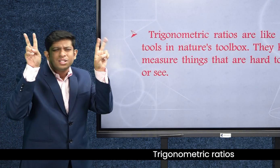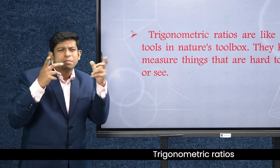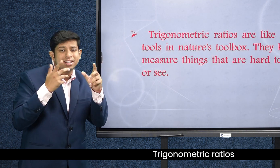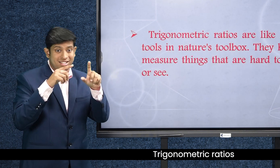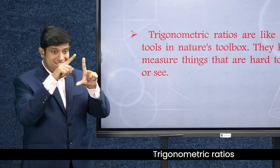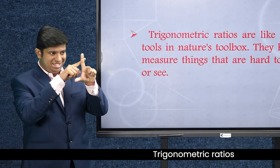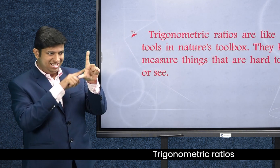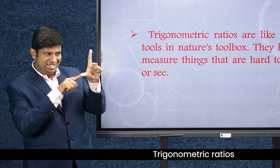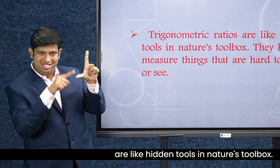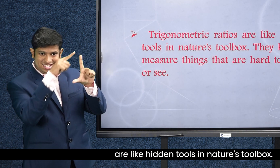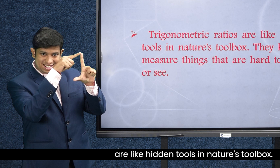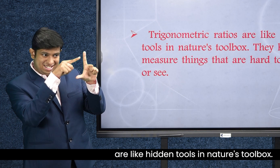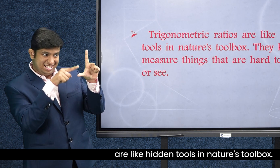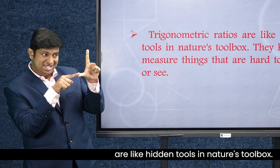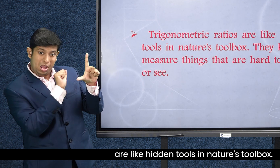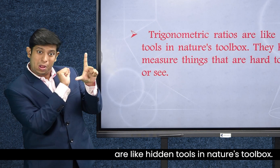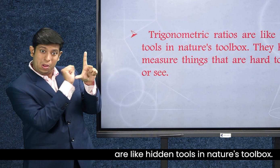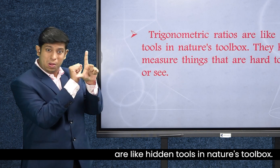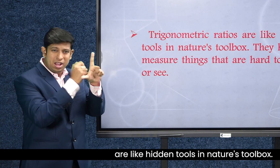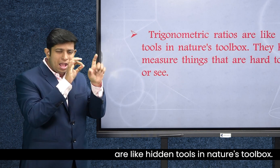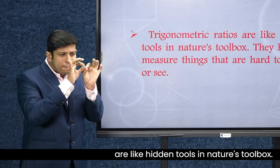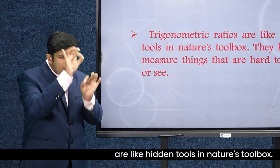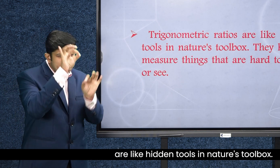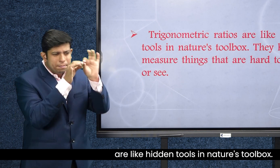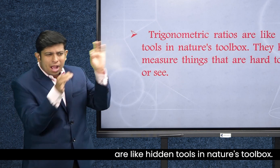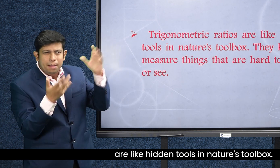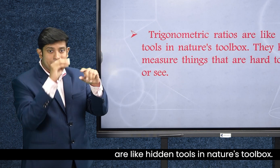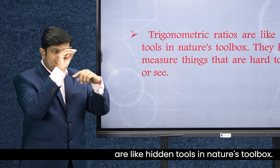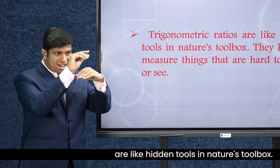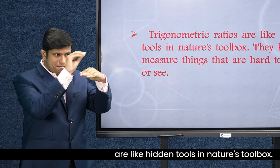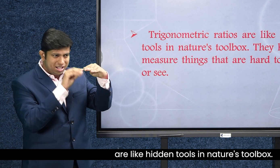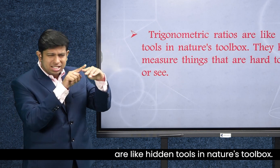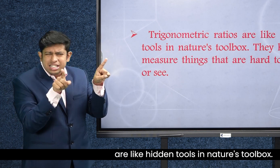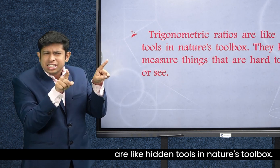Trigonometric ratios are like hidden tools in nature's toolbox.